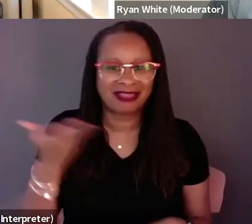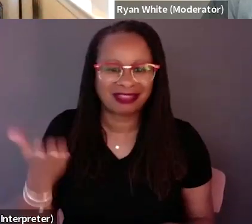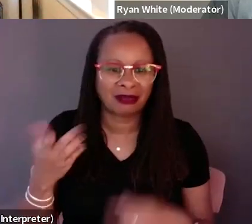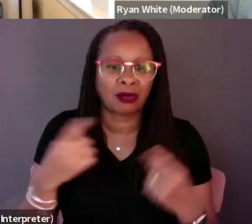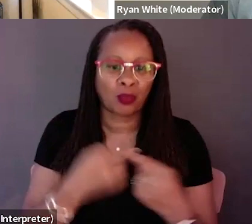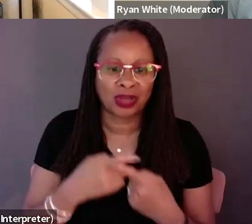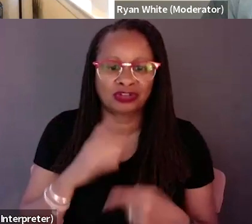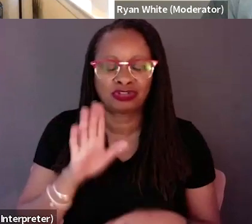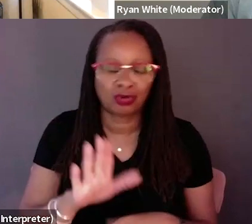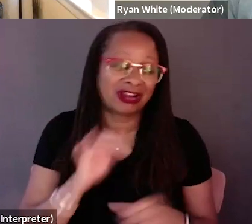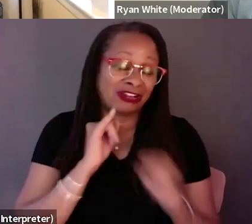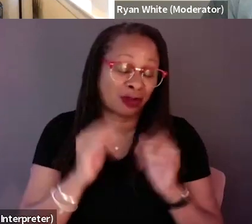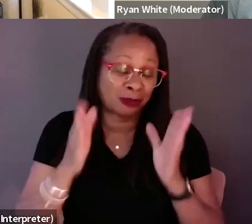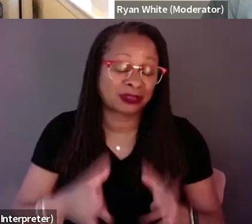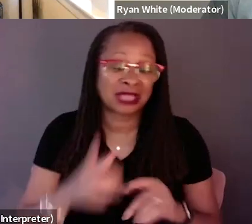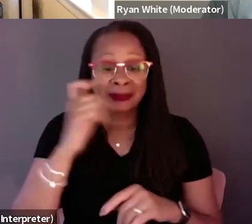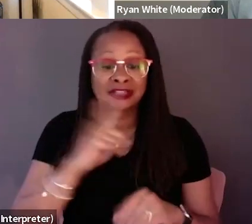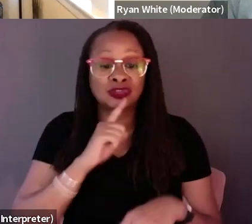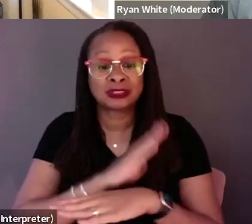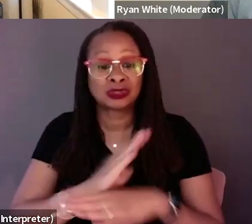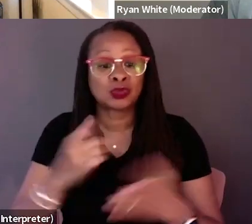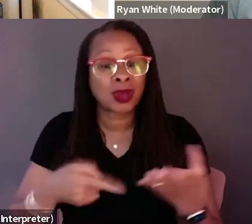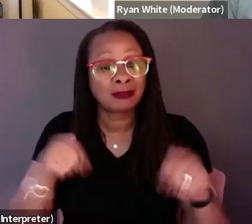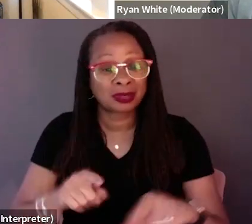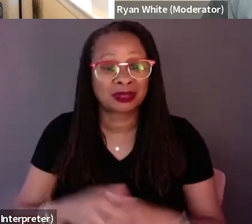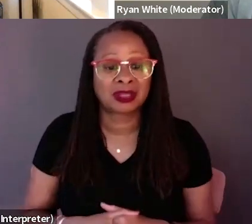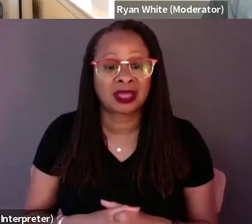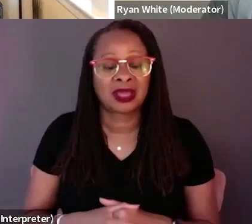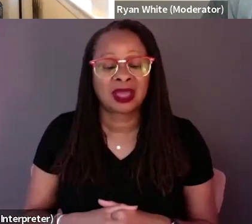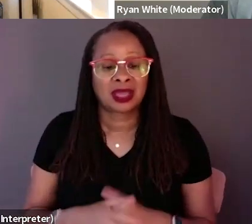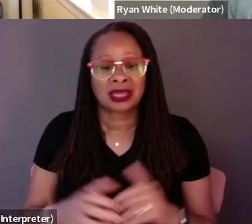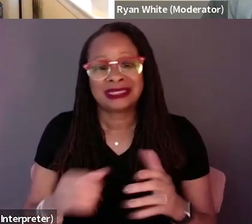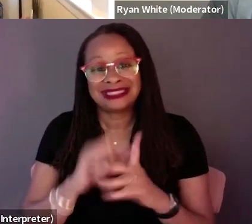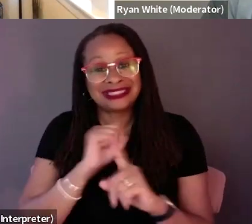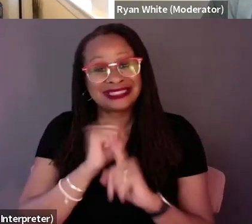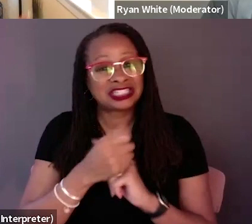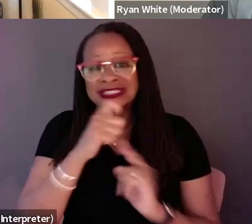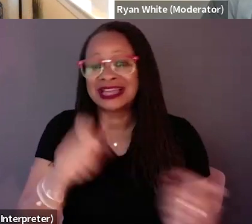there because actually what's happening in cases